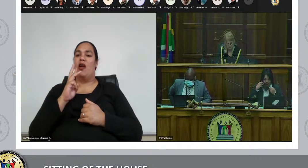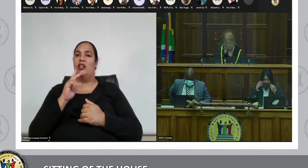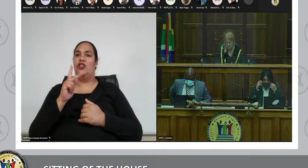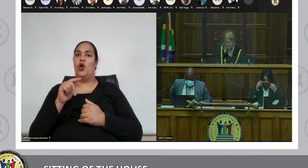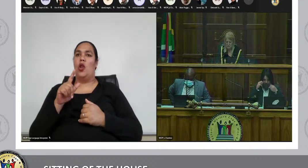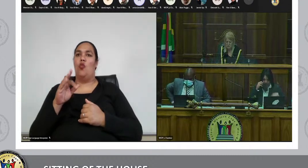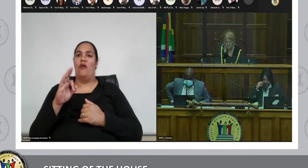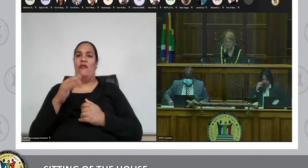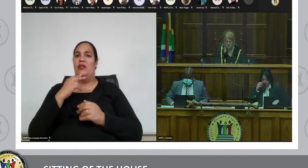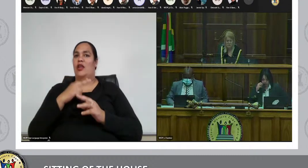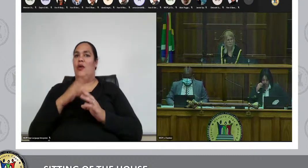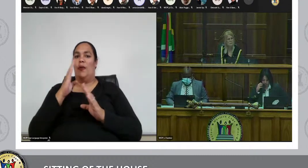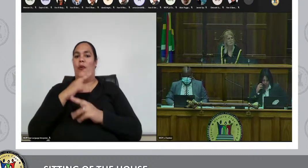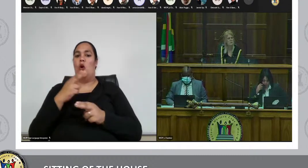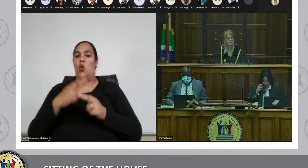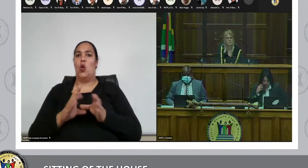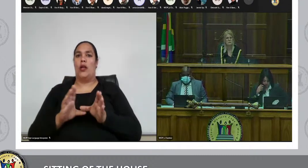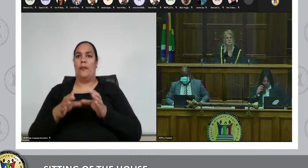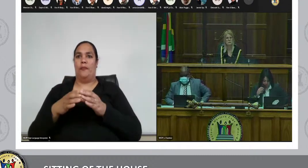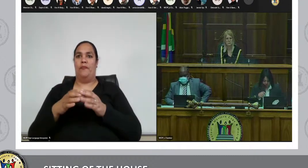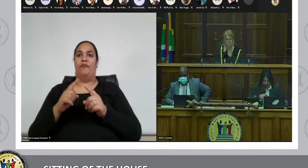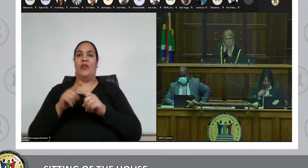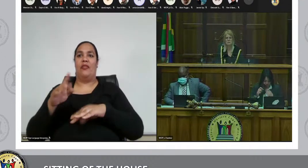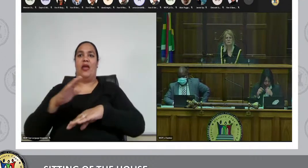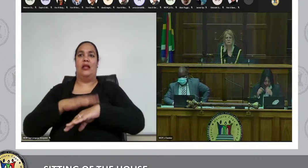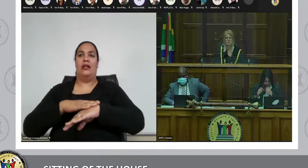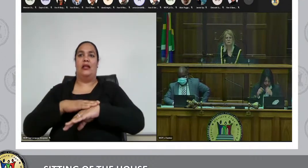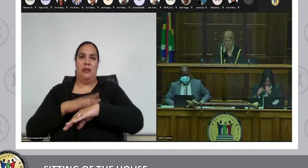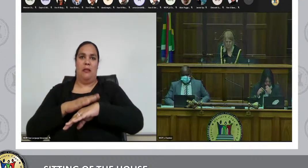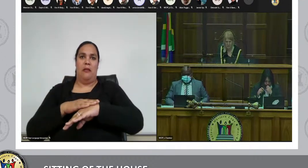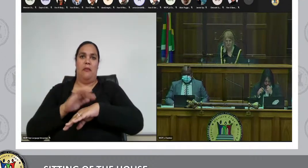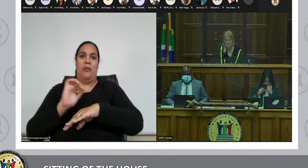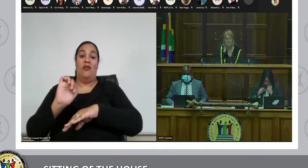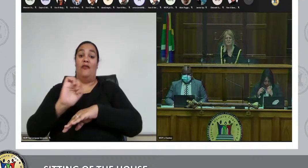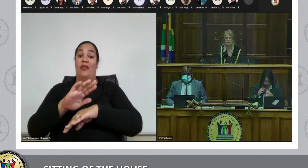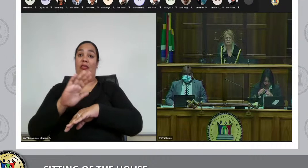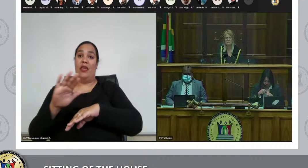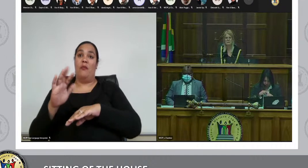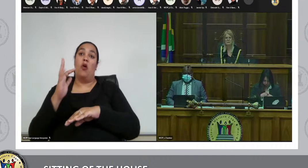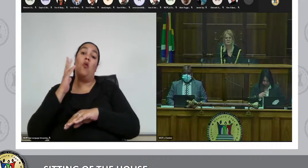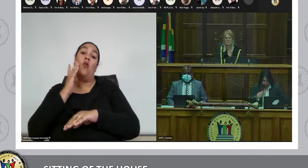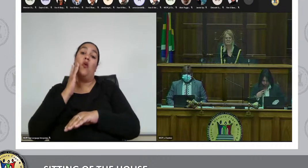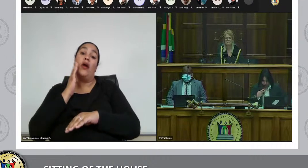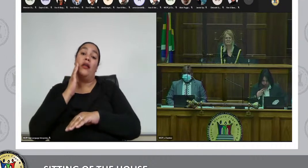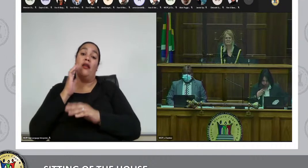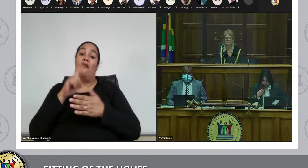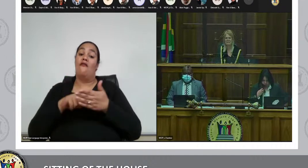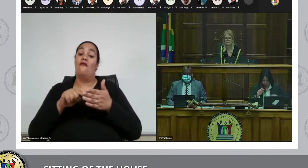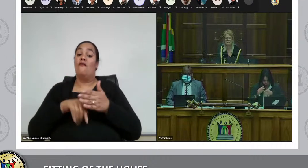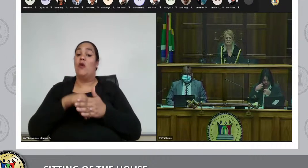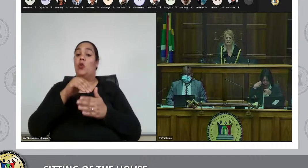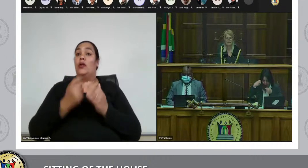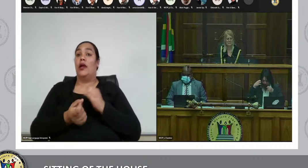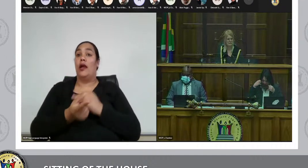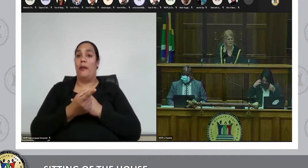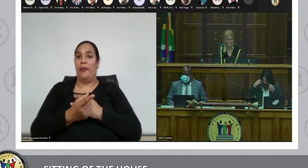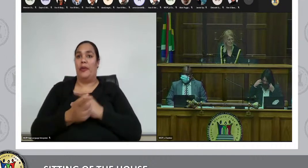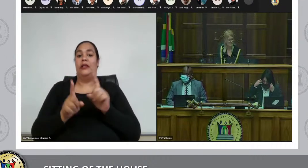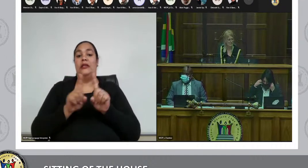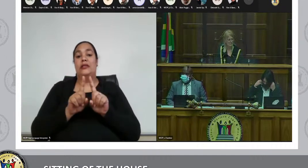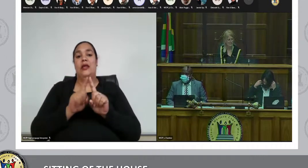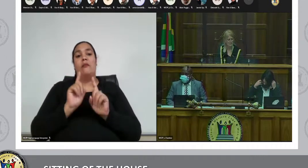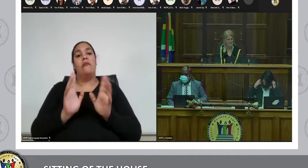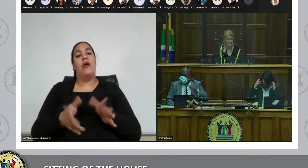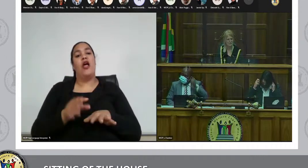there was no quorum at the time of when voting took place, and that